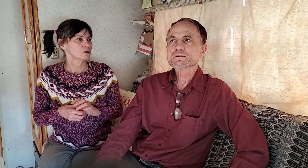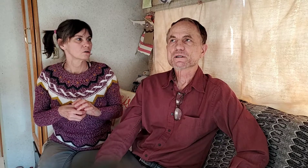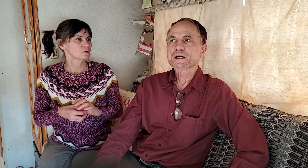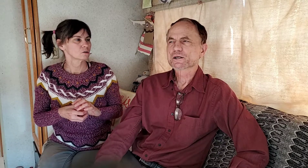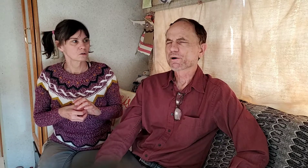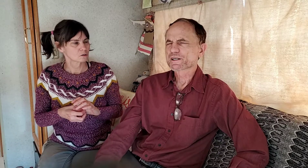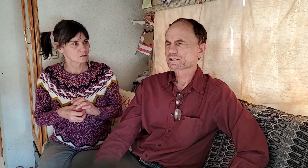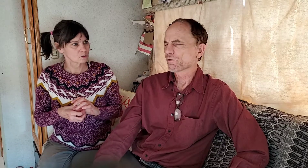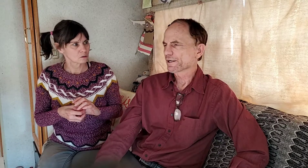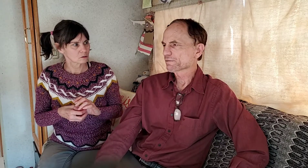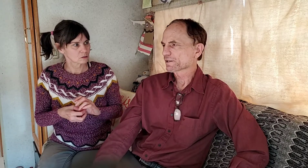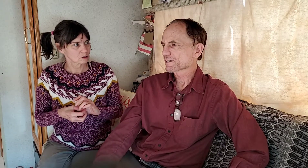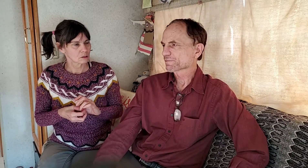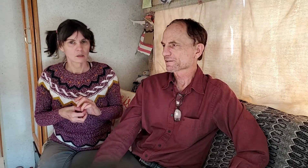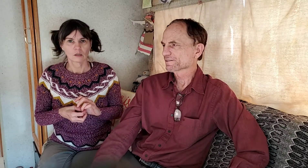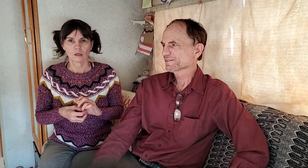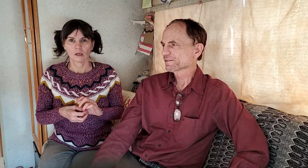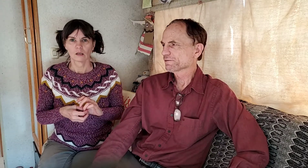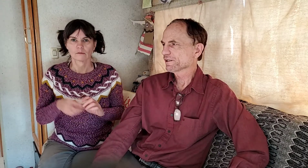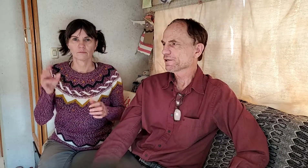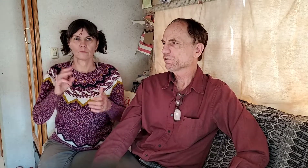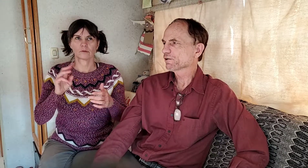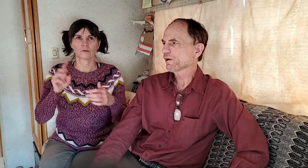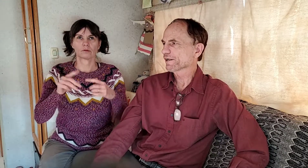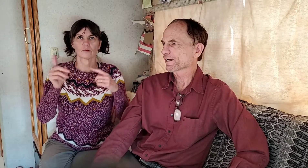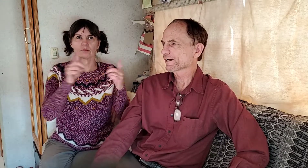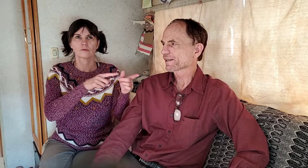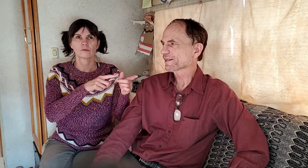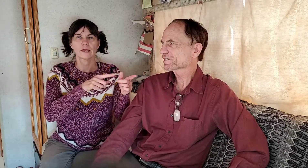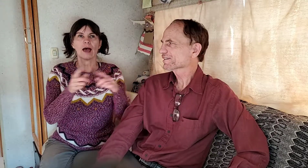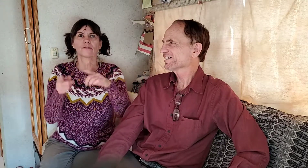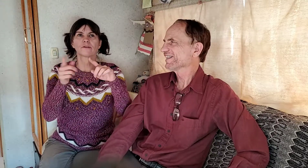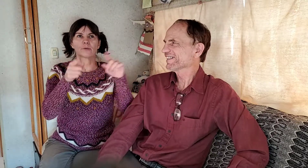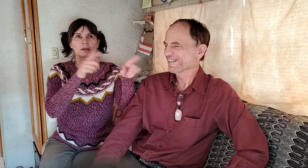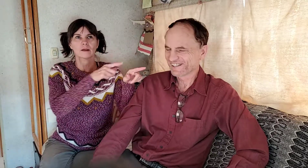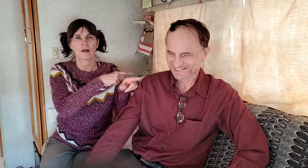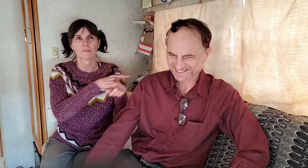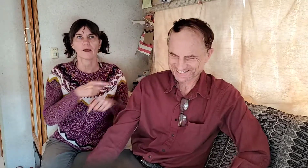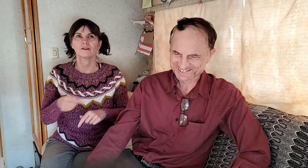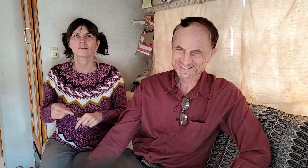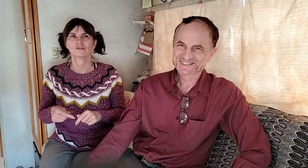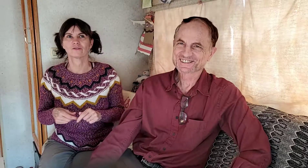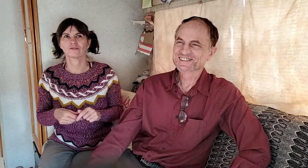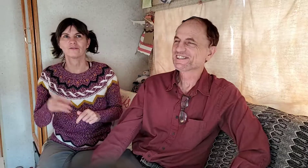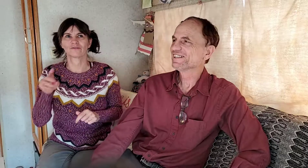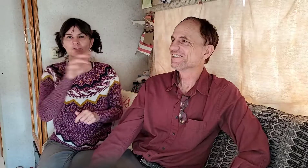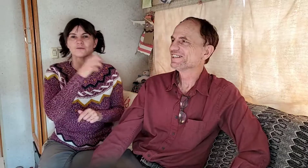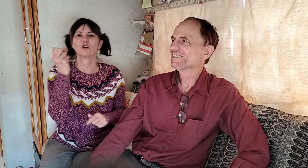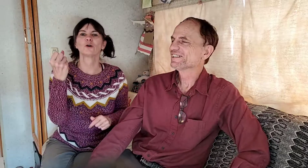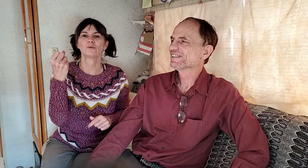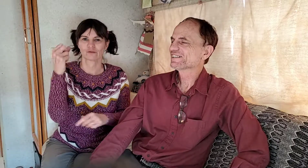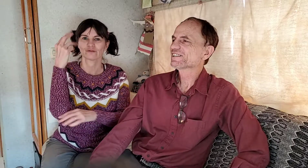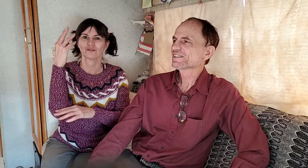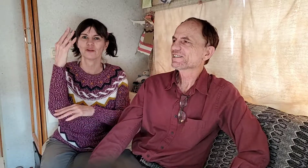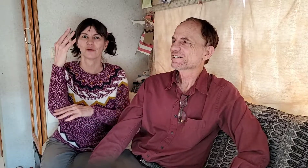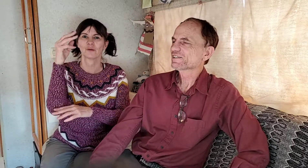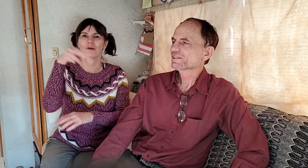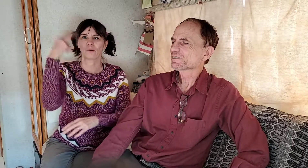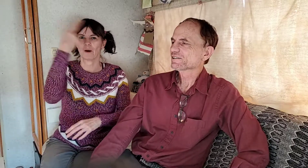don't know what it is Hawaiian, but something noon Hawaii, I guess. Yeah, 3 o'clock minus noon in Hawaii.